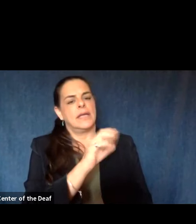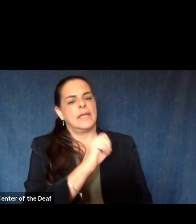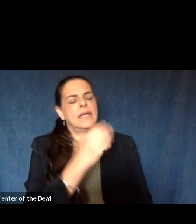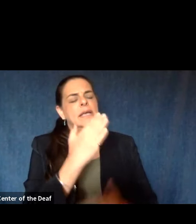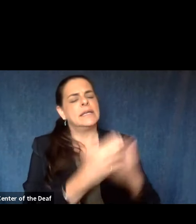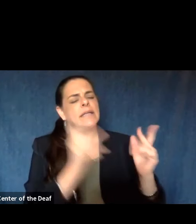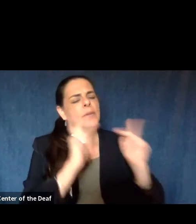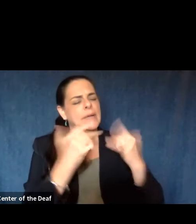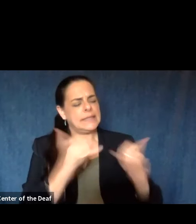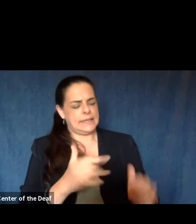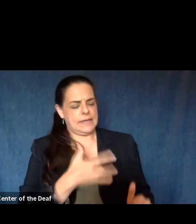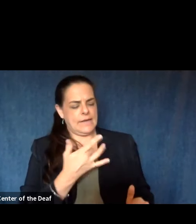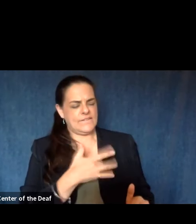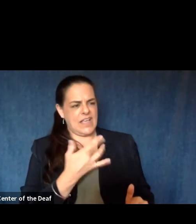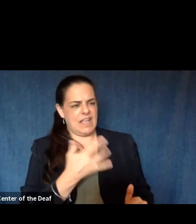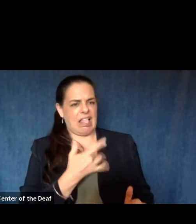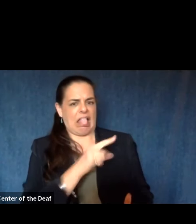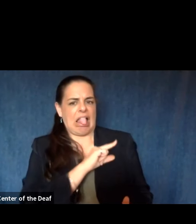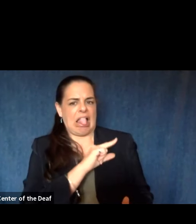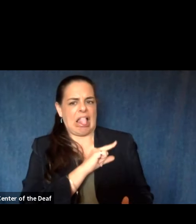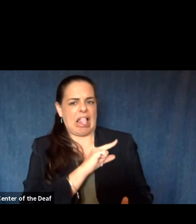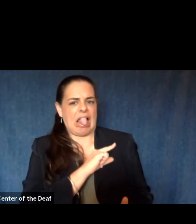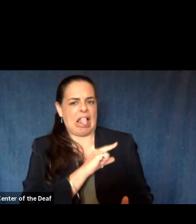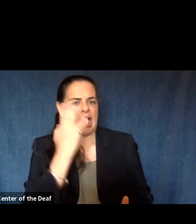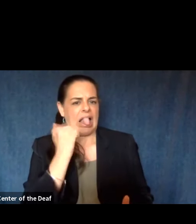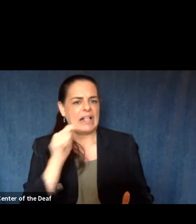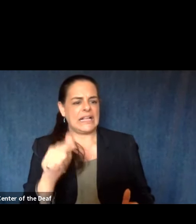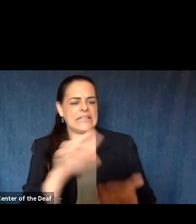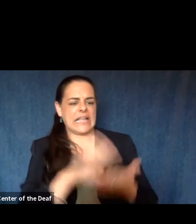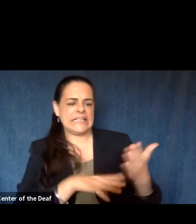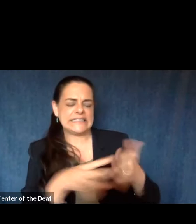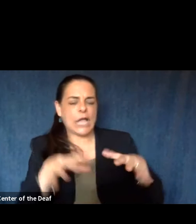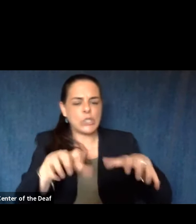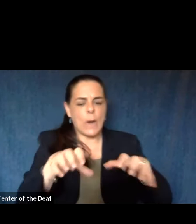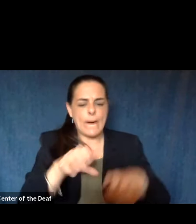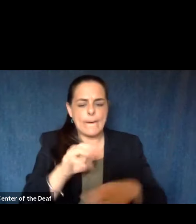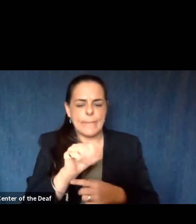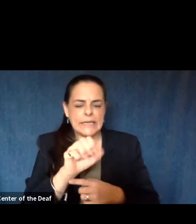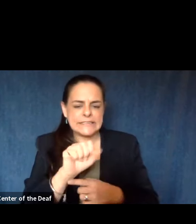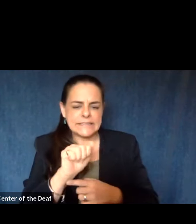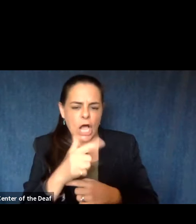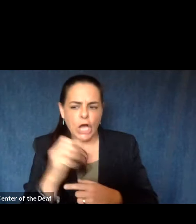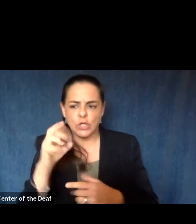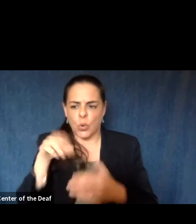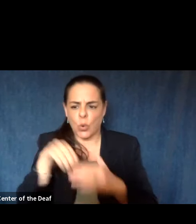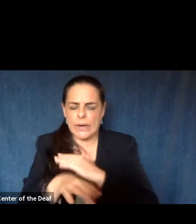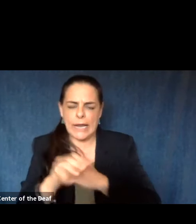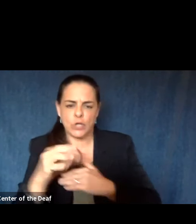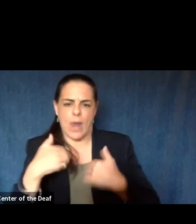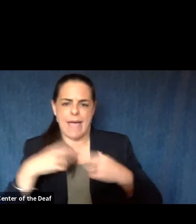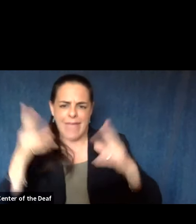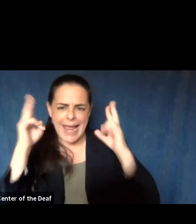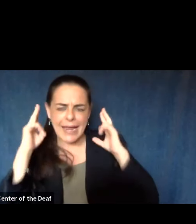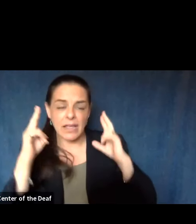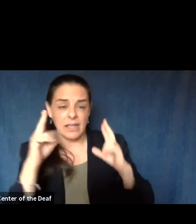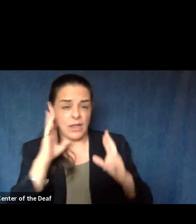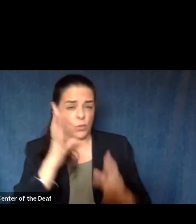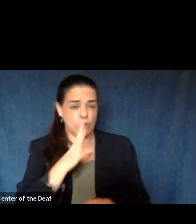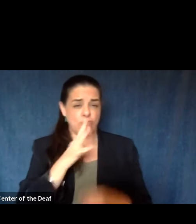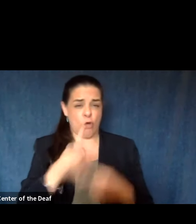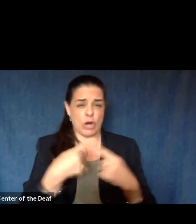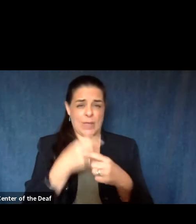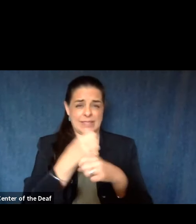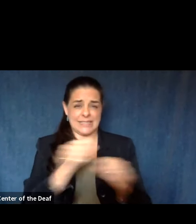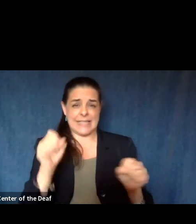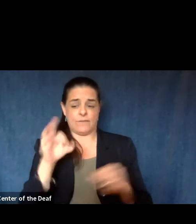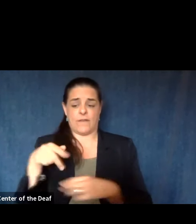people still feel a sense of guilt for scheduling a massage, eating inside, or even getting a haircut. Would you speak to the safety of phase